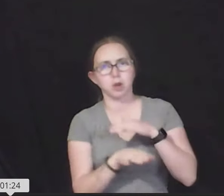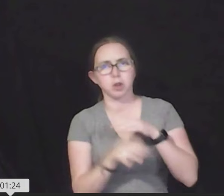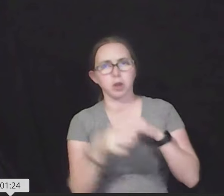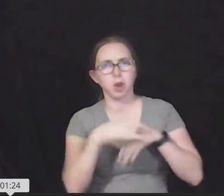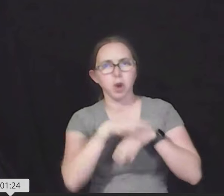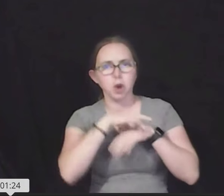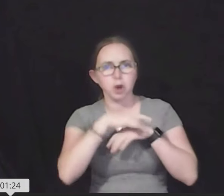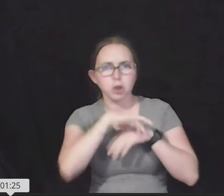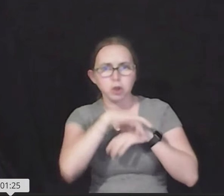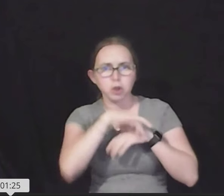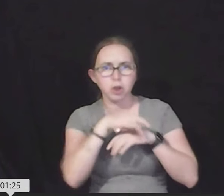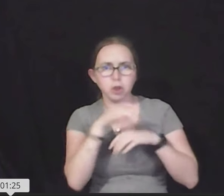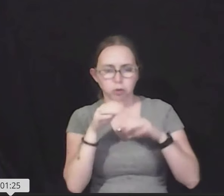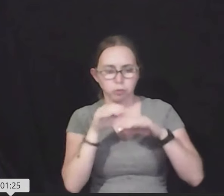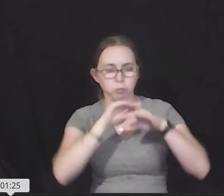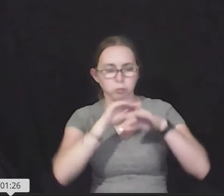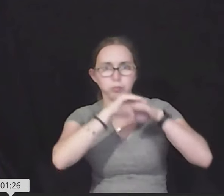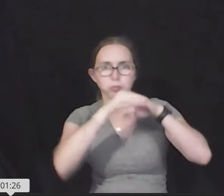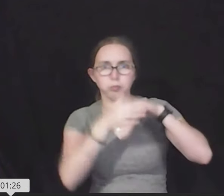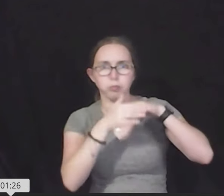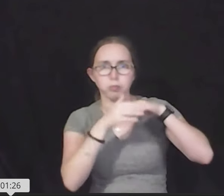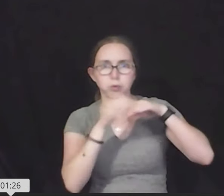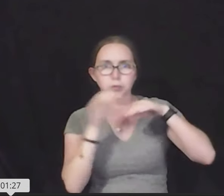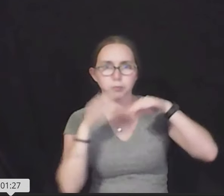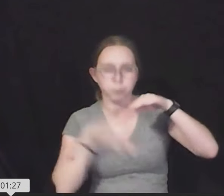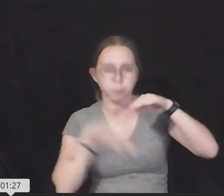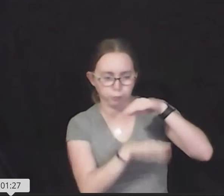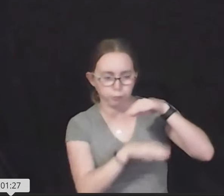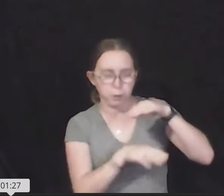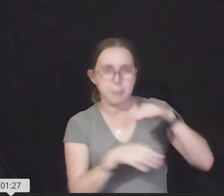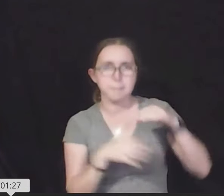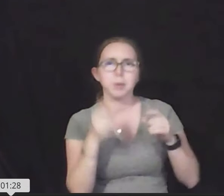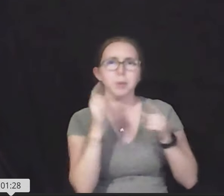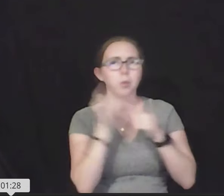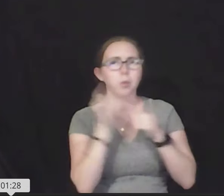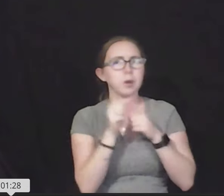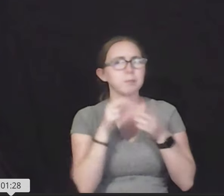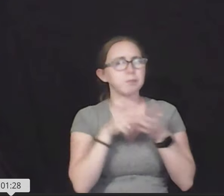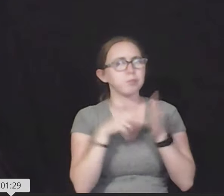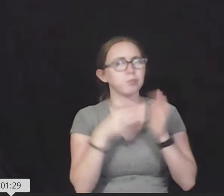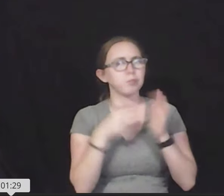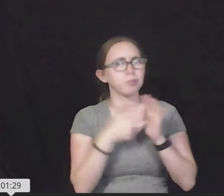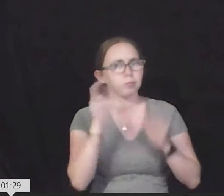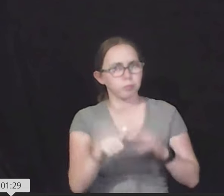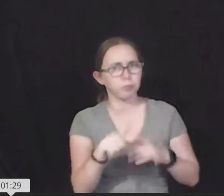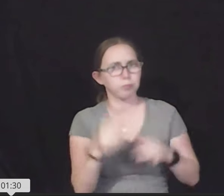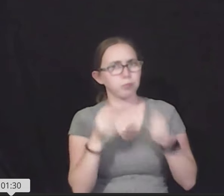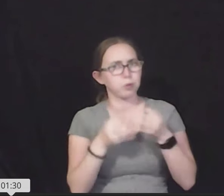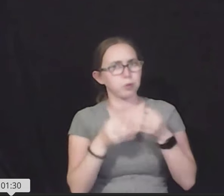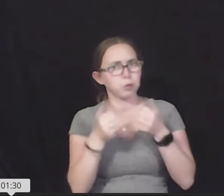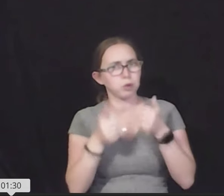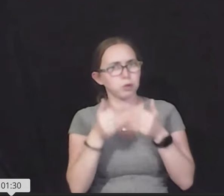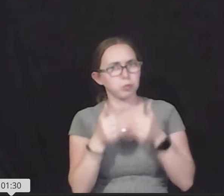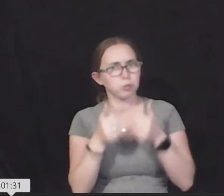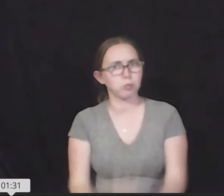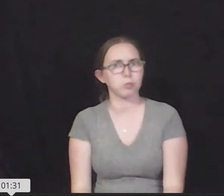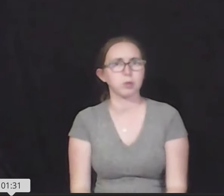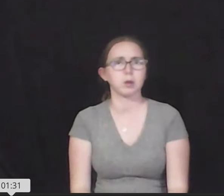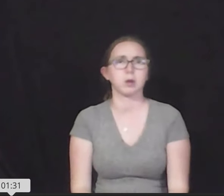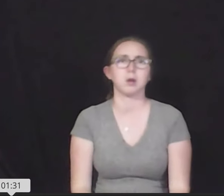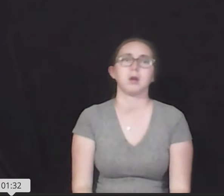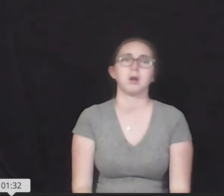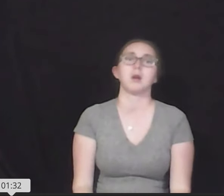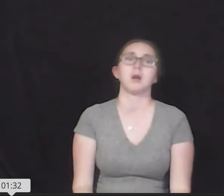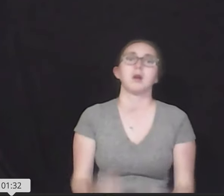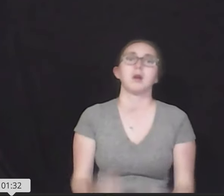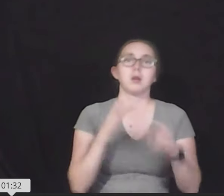over there. Who sees a word that means beneath the surface of the earth? Why don't you turn and talk to